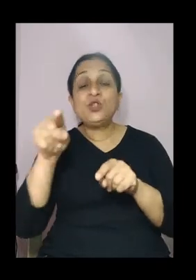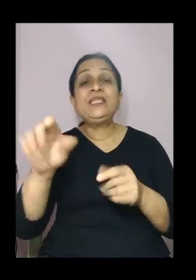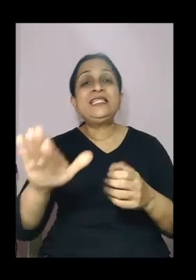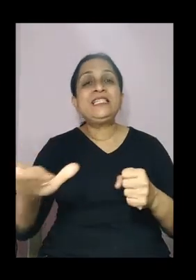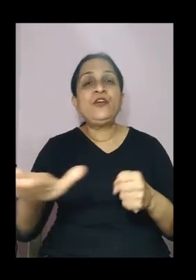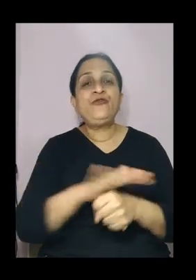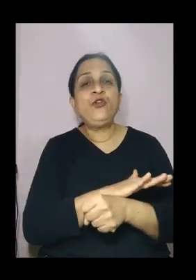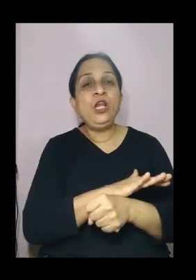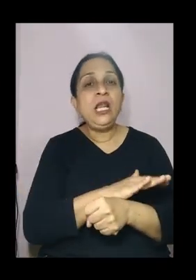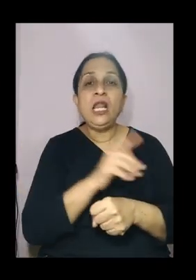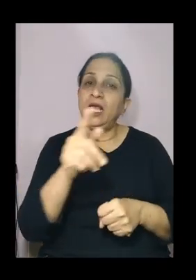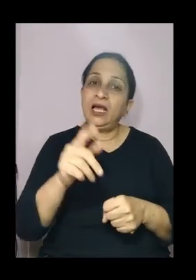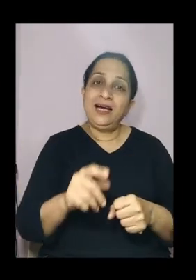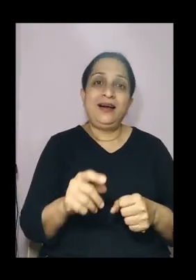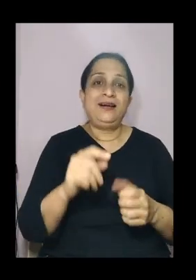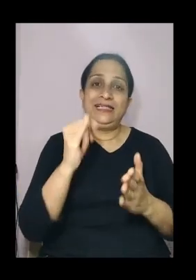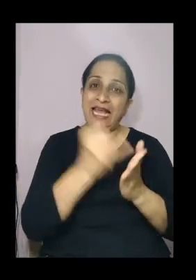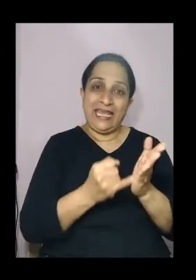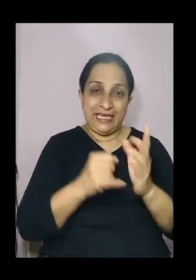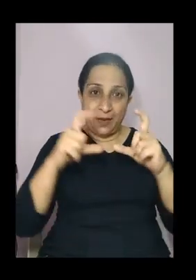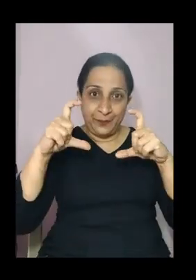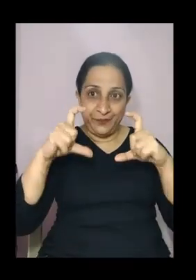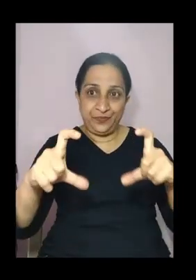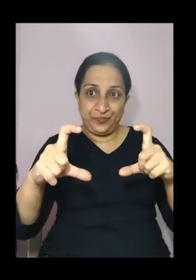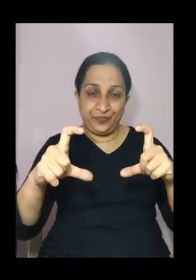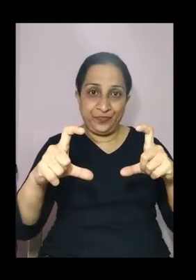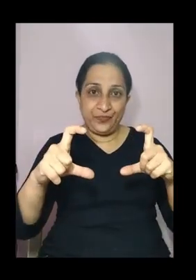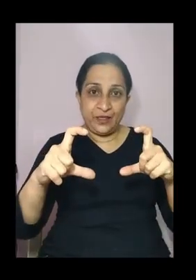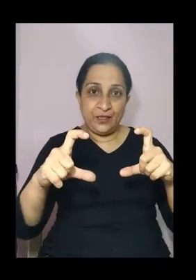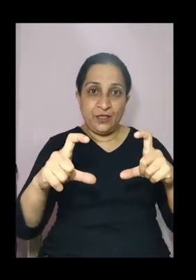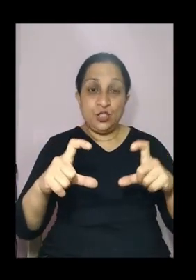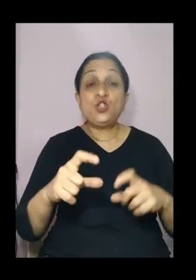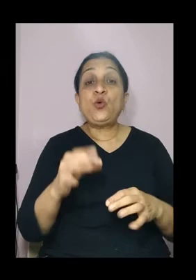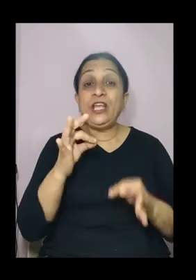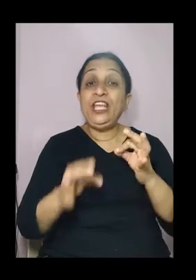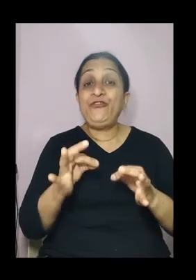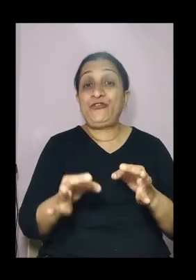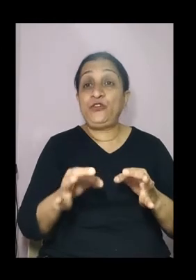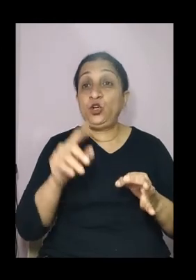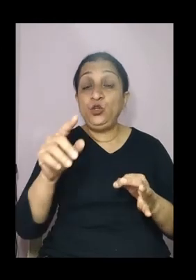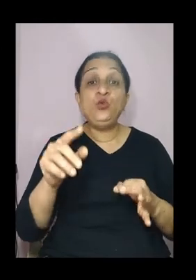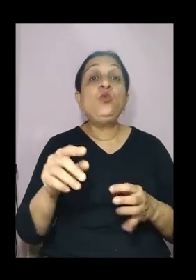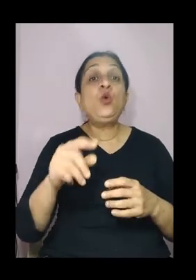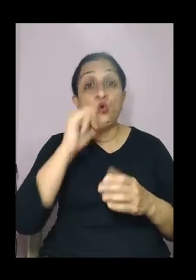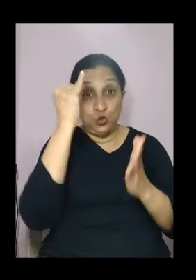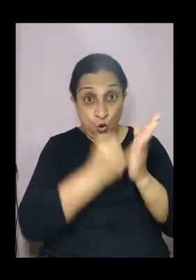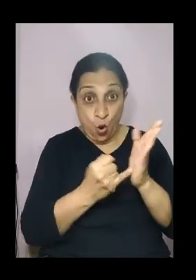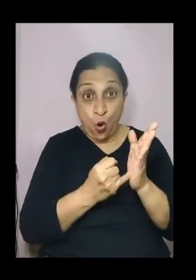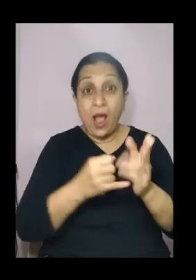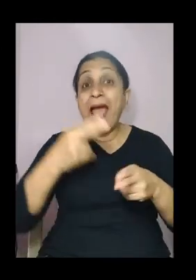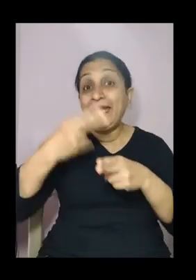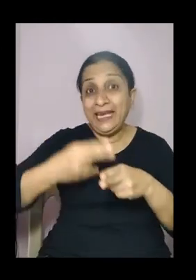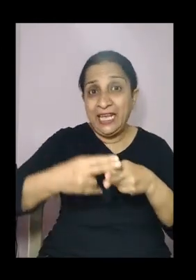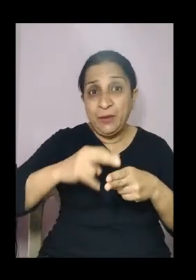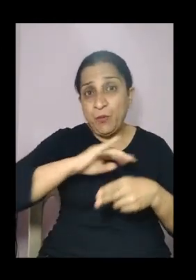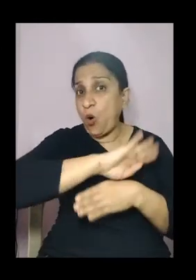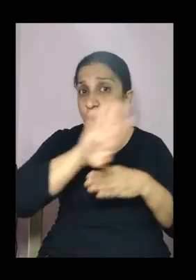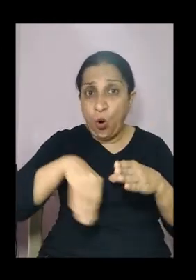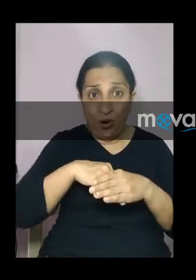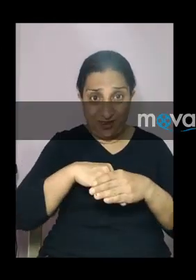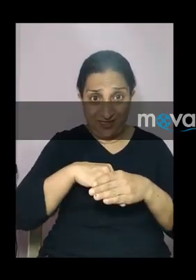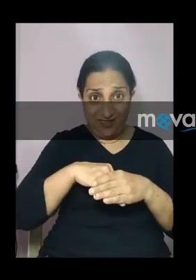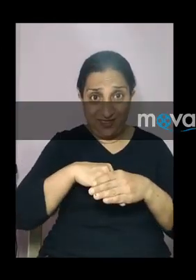squares. So this is the full diagram. So if you draw and